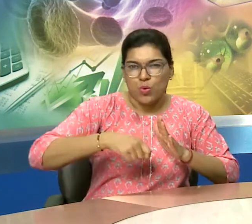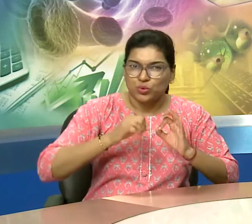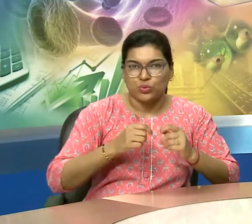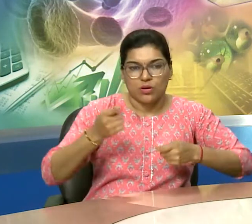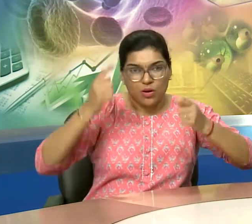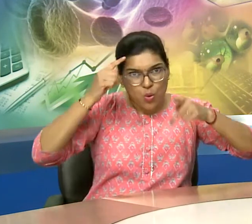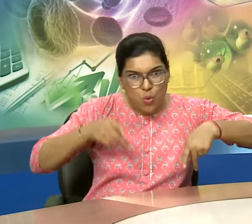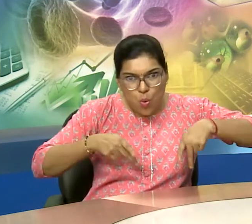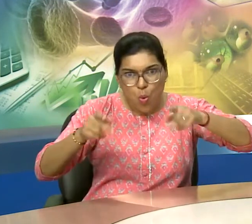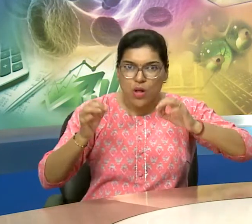teeming millions.